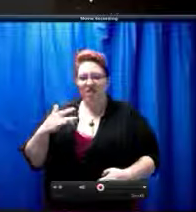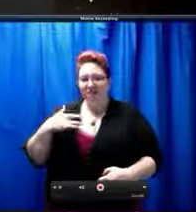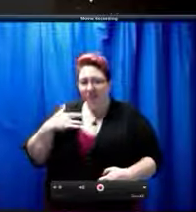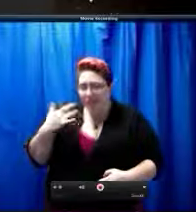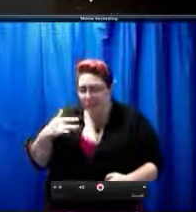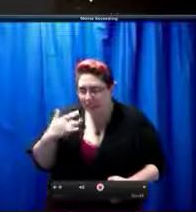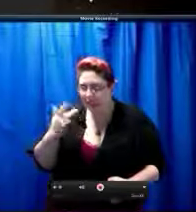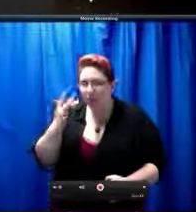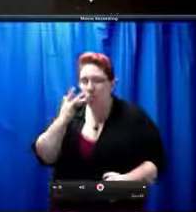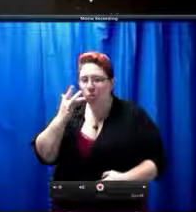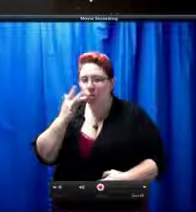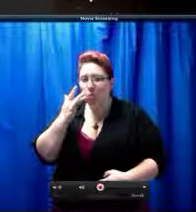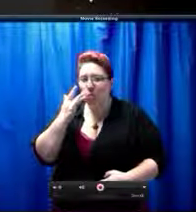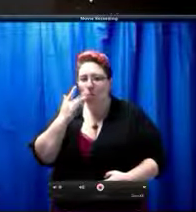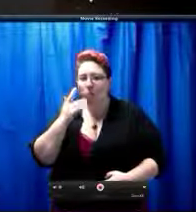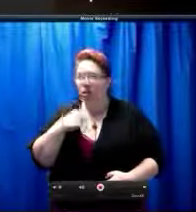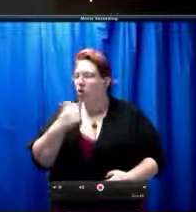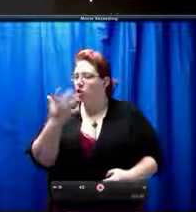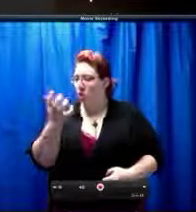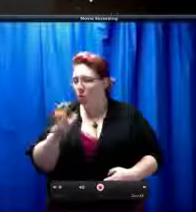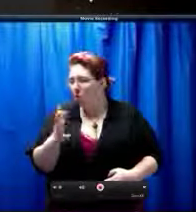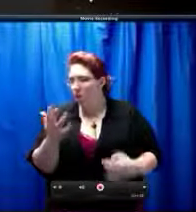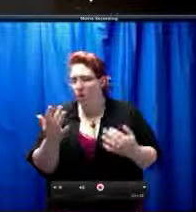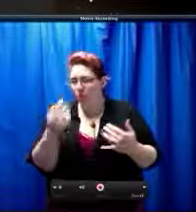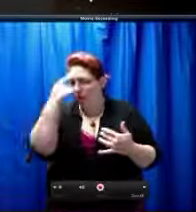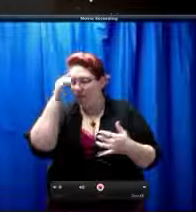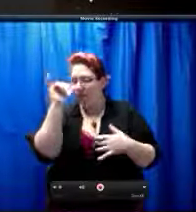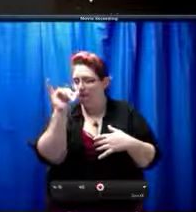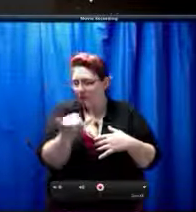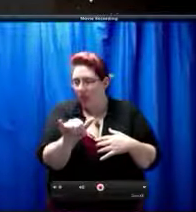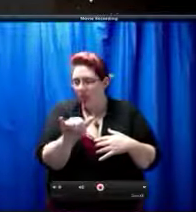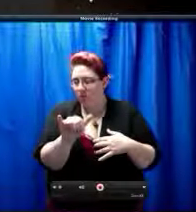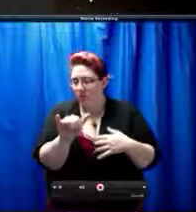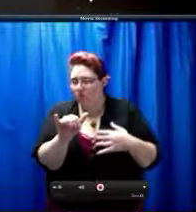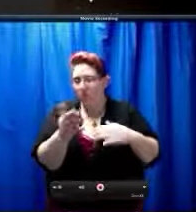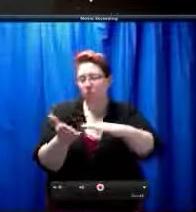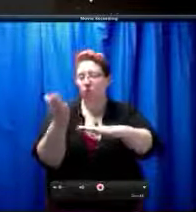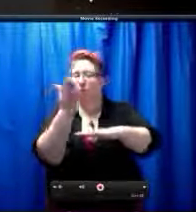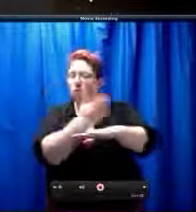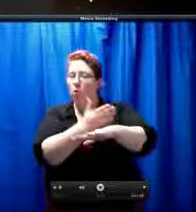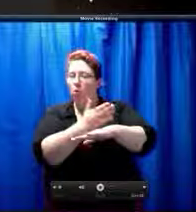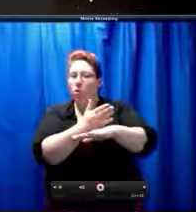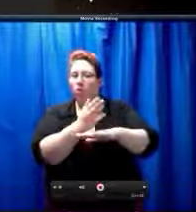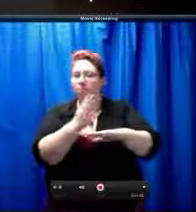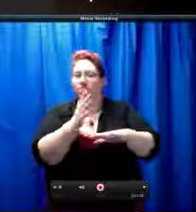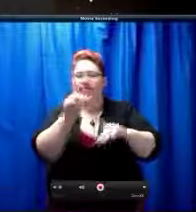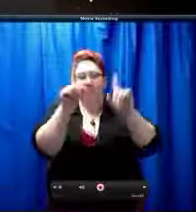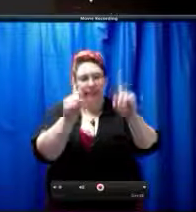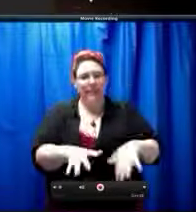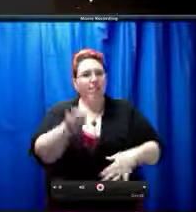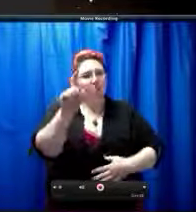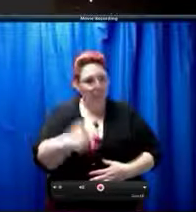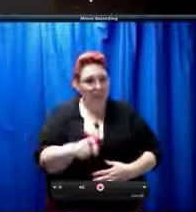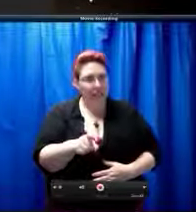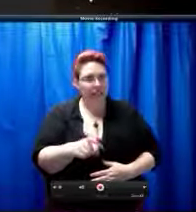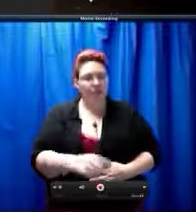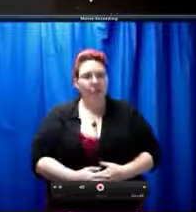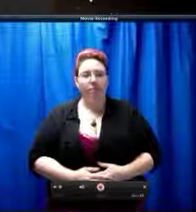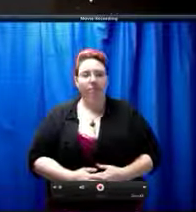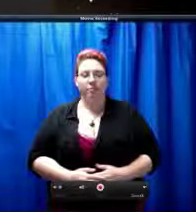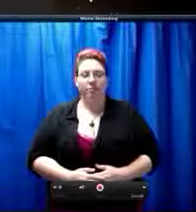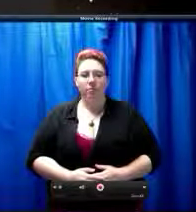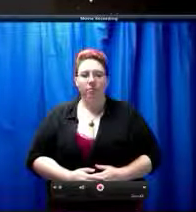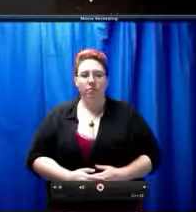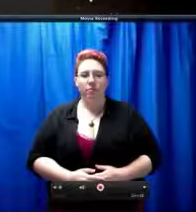something's not happening. So you want to be checked. Make sure that you're really pressing for that. Because, again, the reason that we're